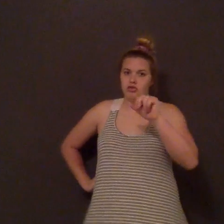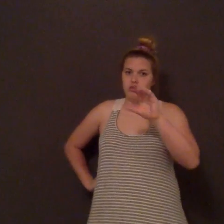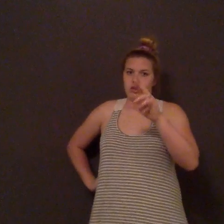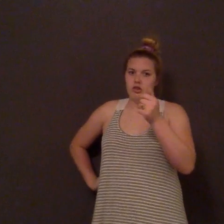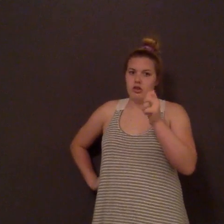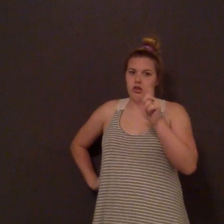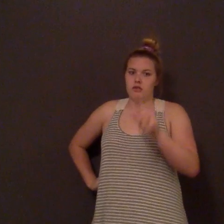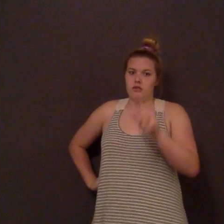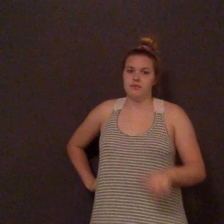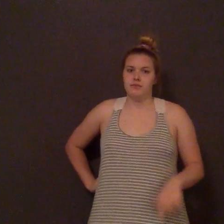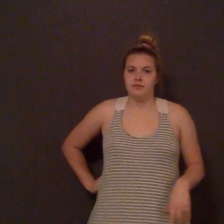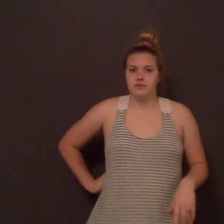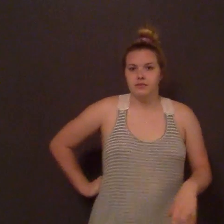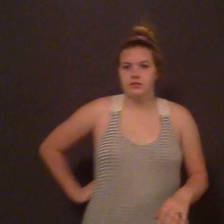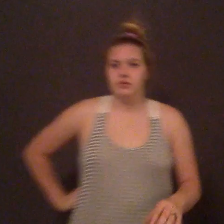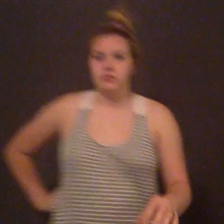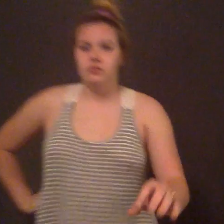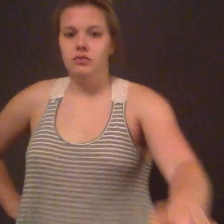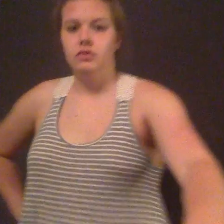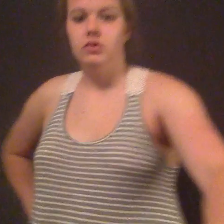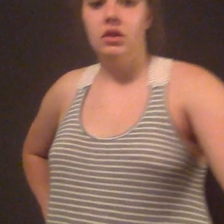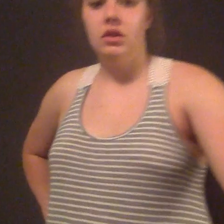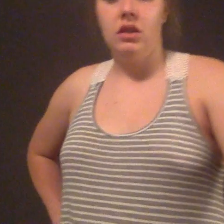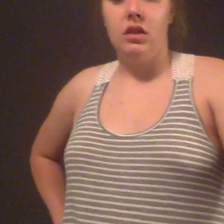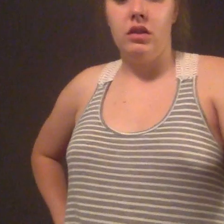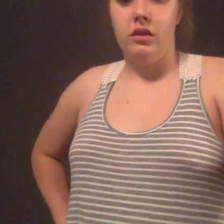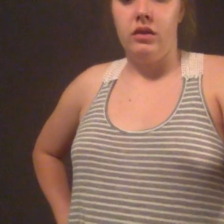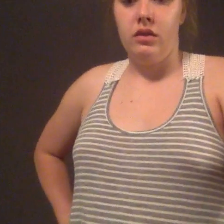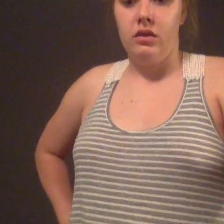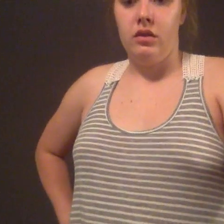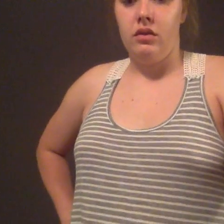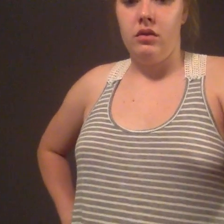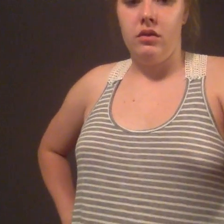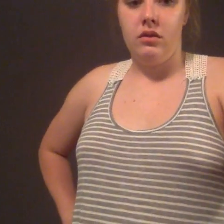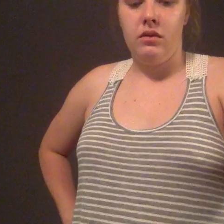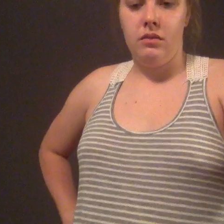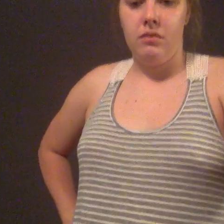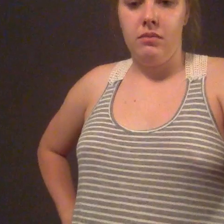Rachel! Hi, Dad. I'm calling to ask you to please stop this debate.